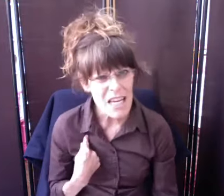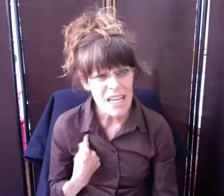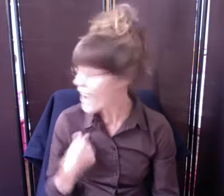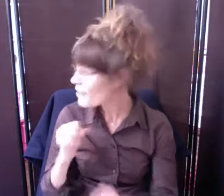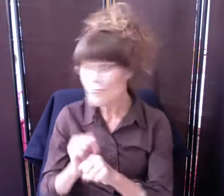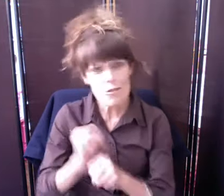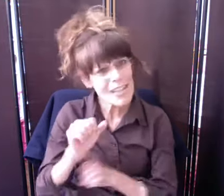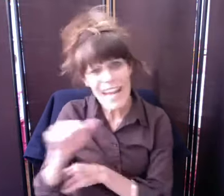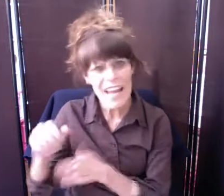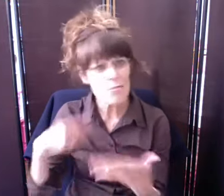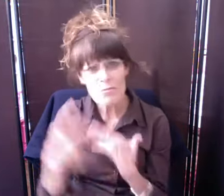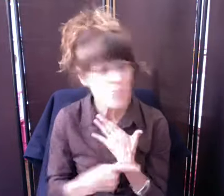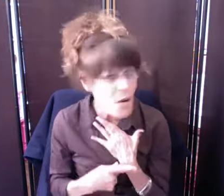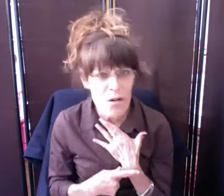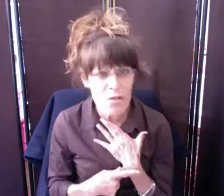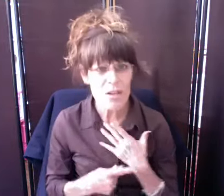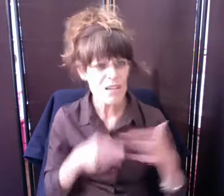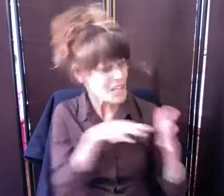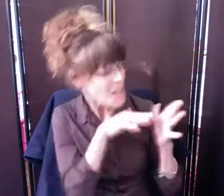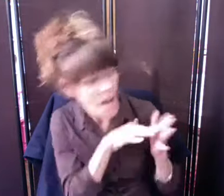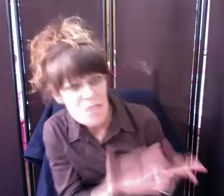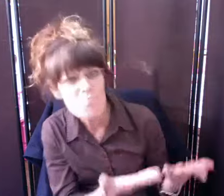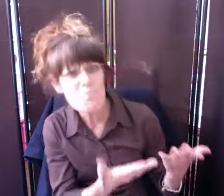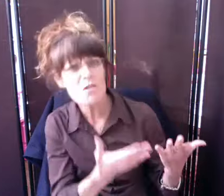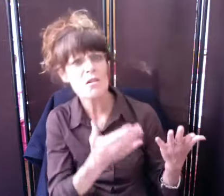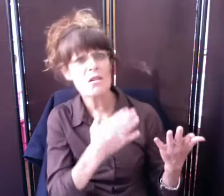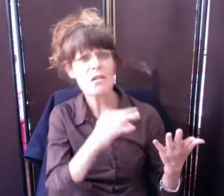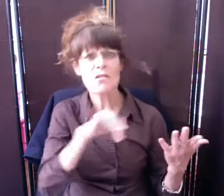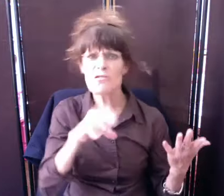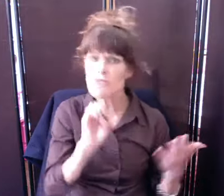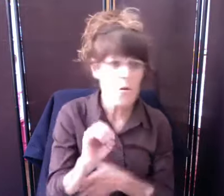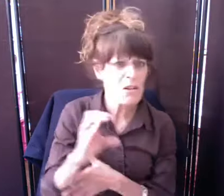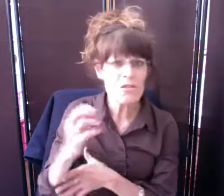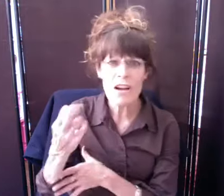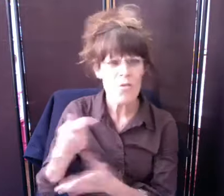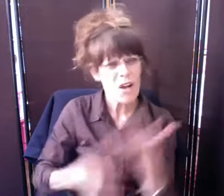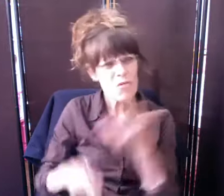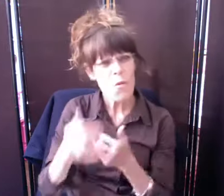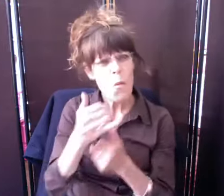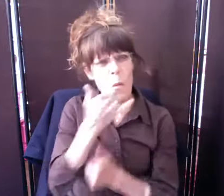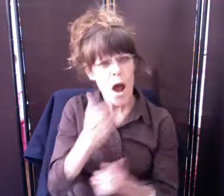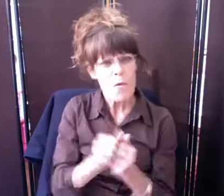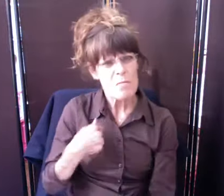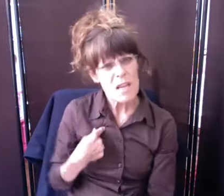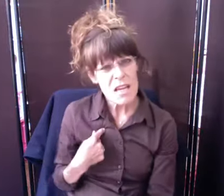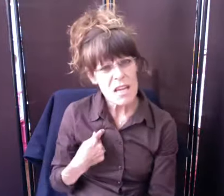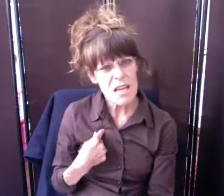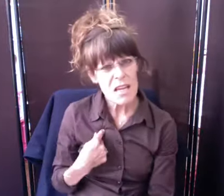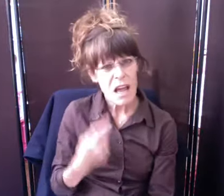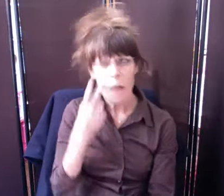I've gone to book studies and I've done the Joe and Charlie book study. I just don't know what's wrong with me. And I'm trying to go back into my childhood memory, and I'm